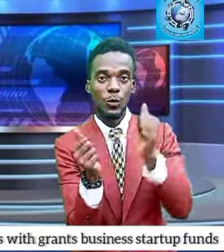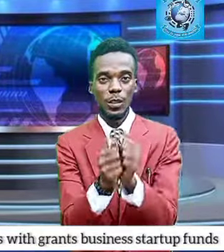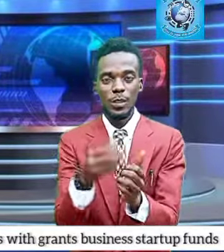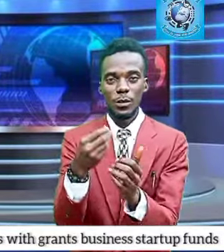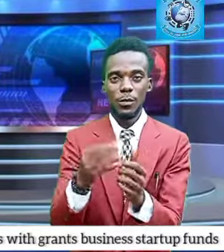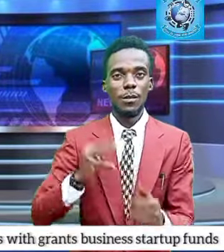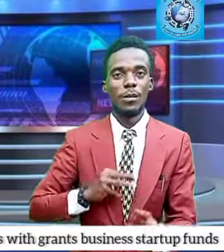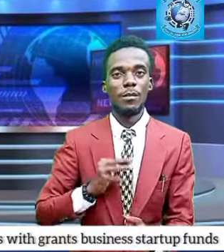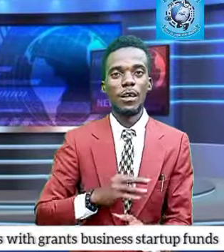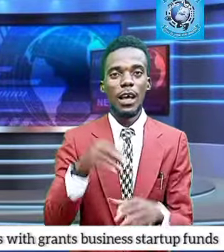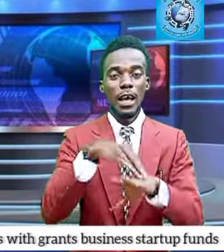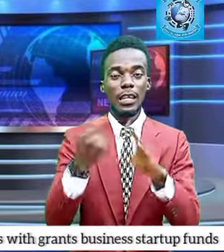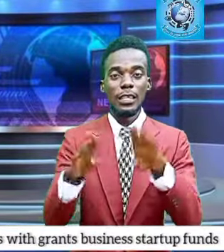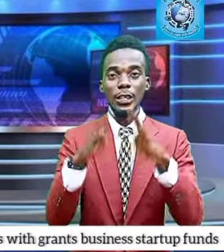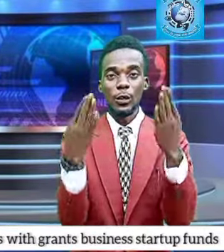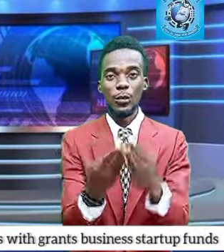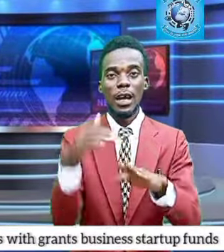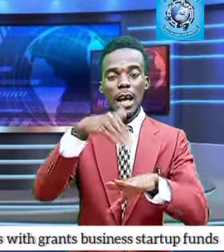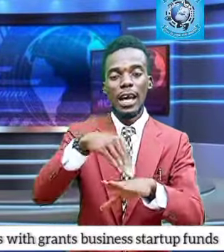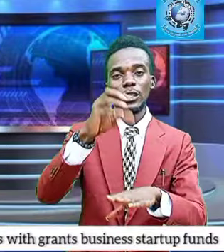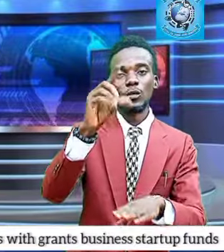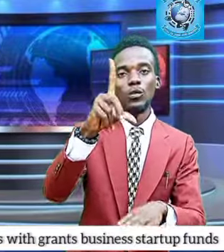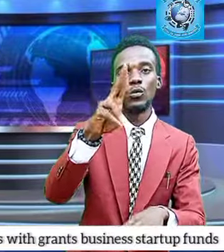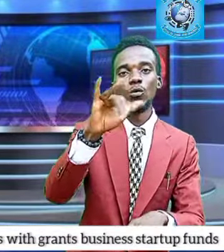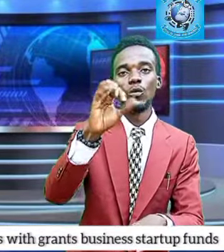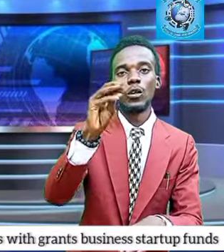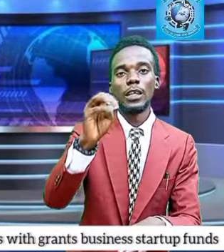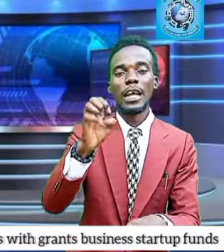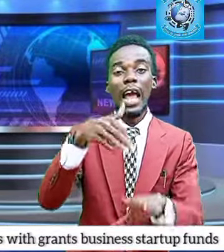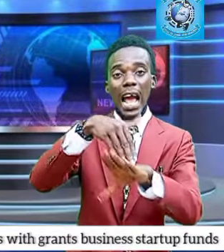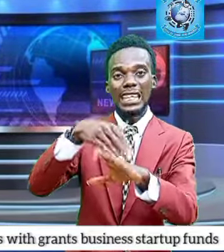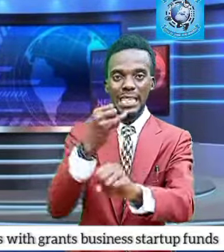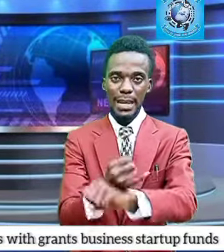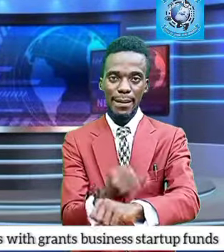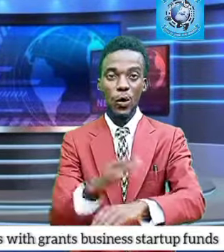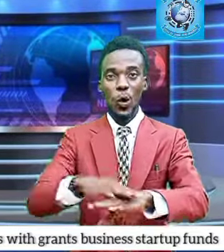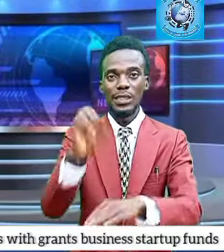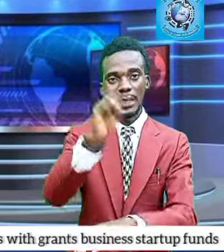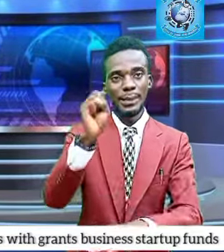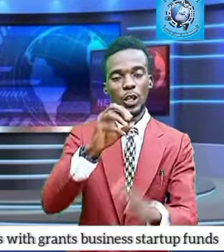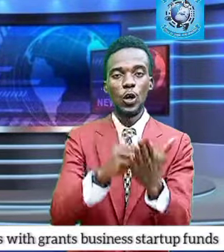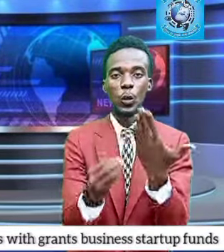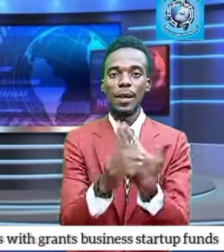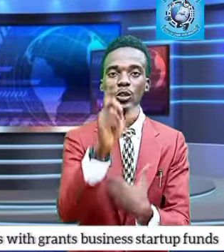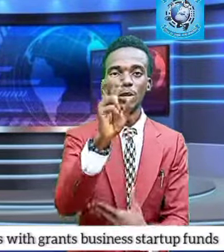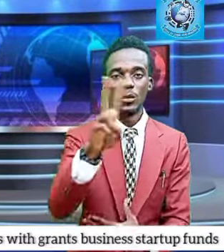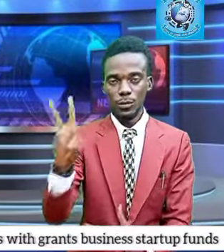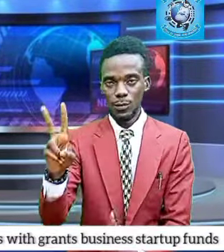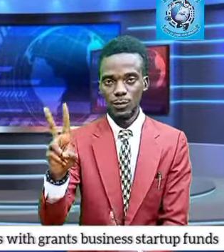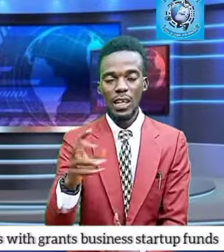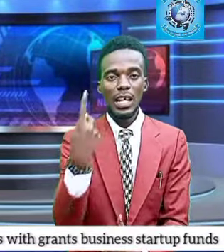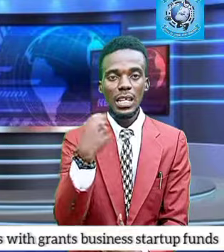constituency at Oluyole Local Government, Ibadan, on Saturday, October 2022. The